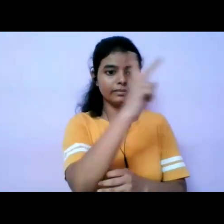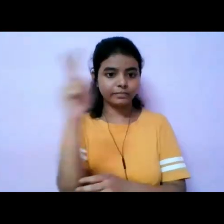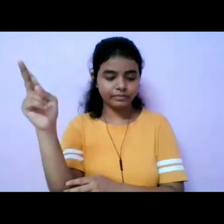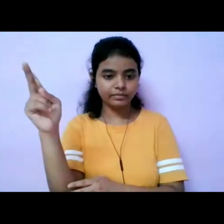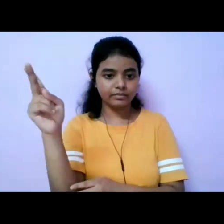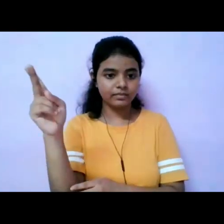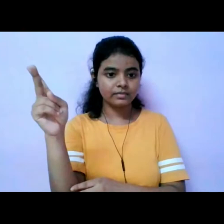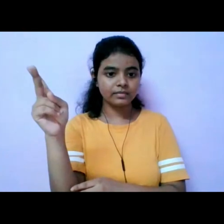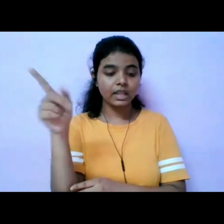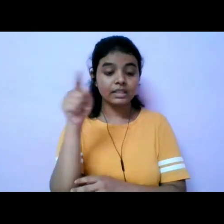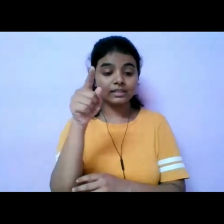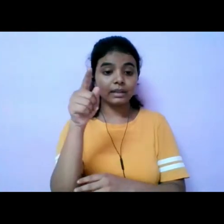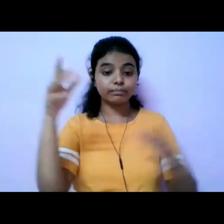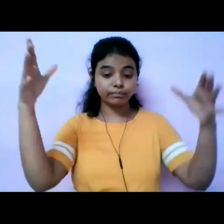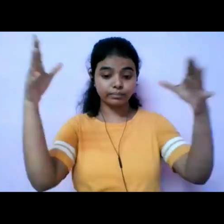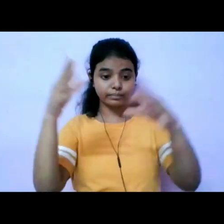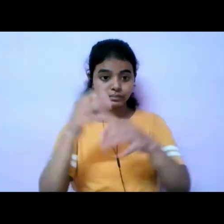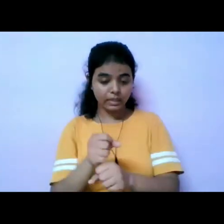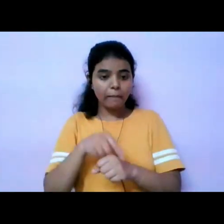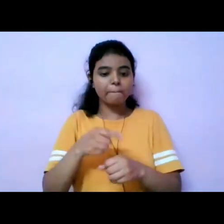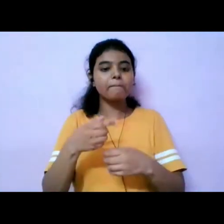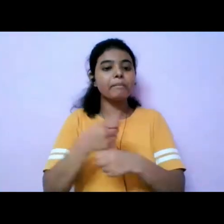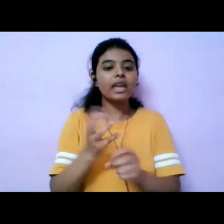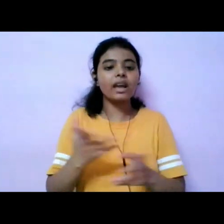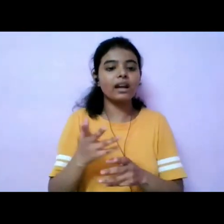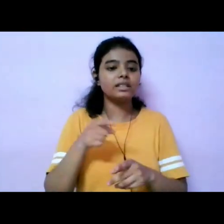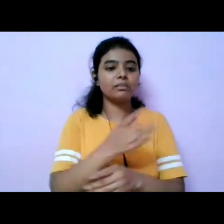create the disabled body as part of their larger vision.